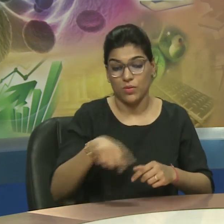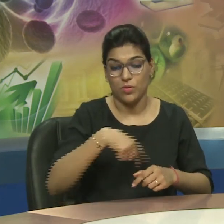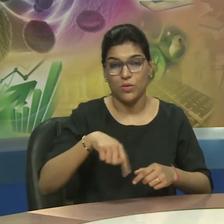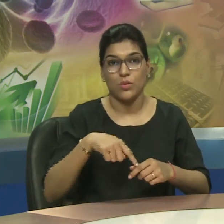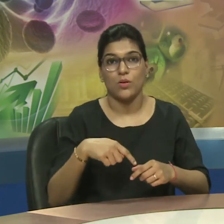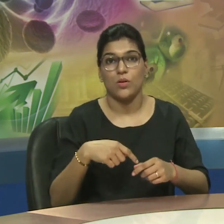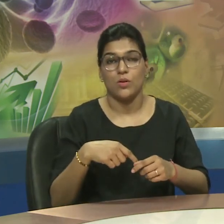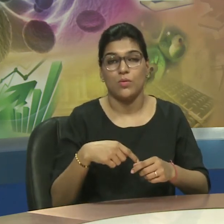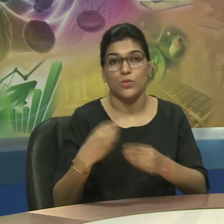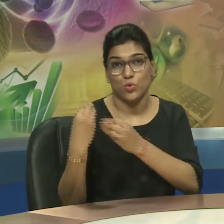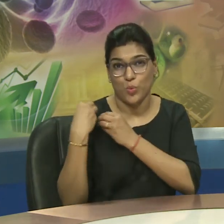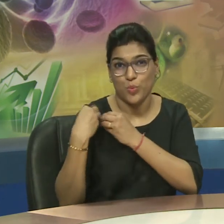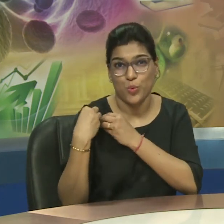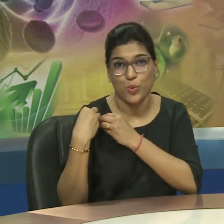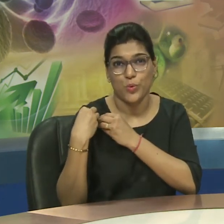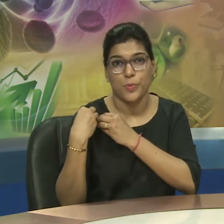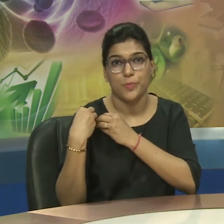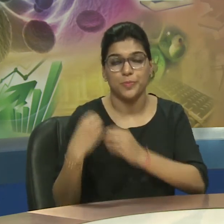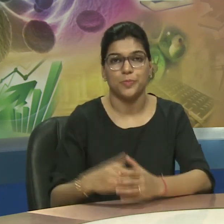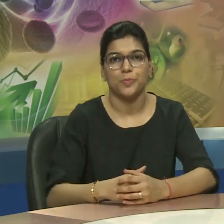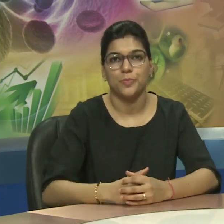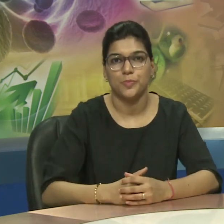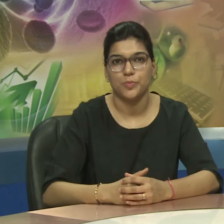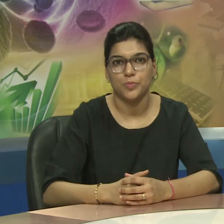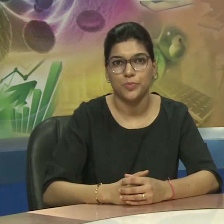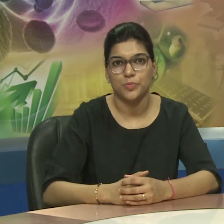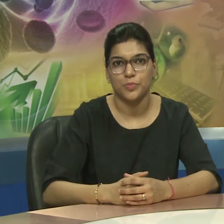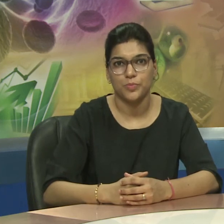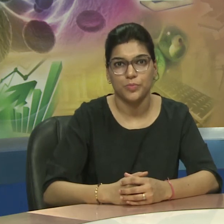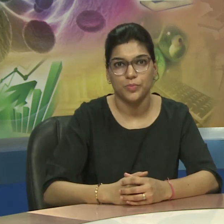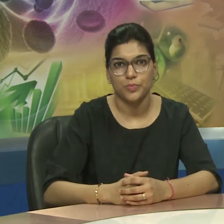A person has insurable interest in the property